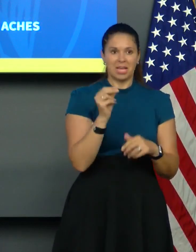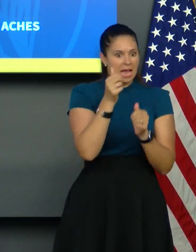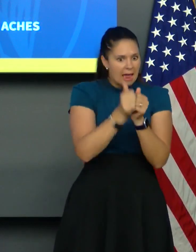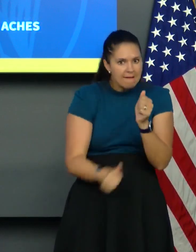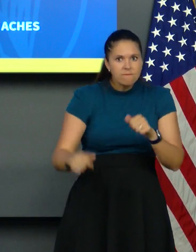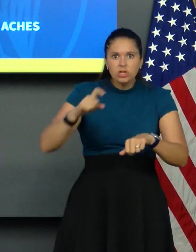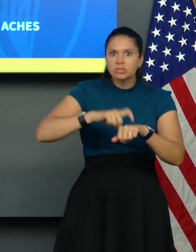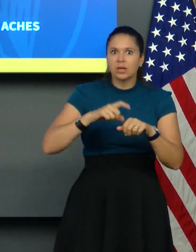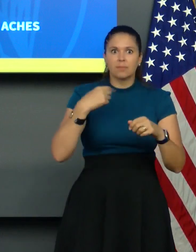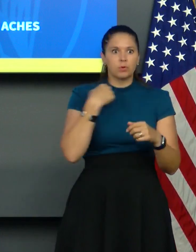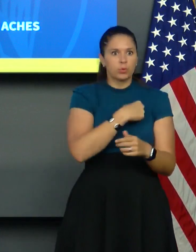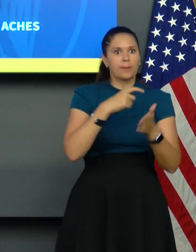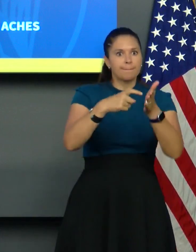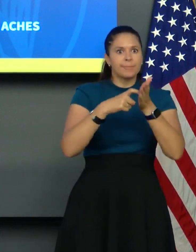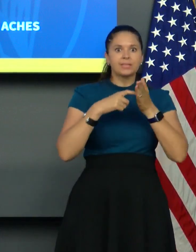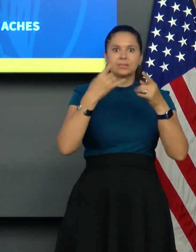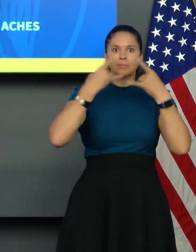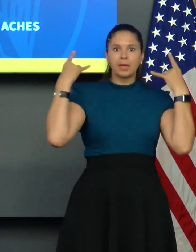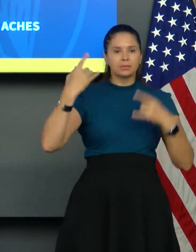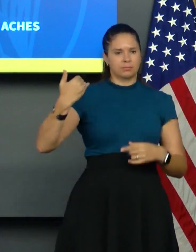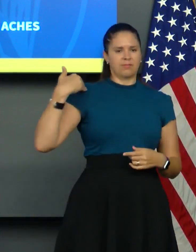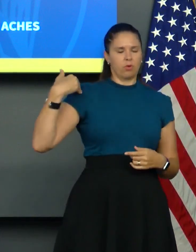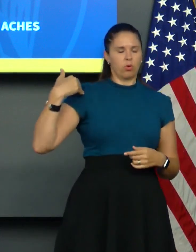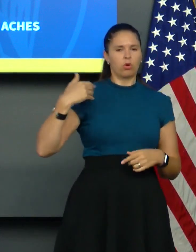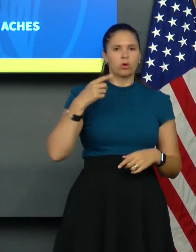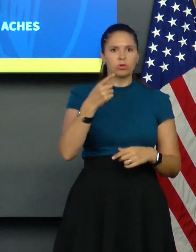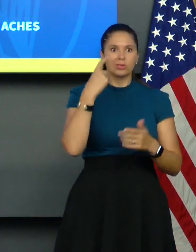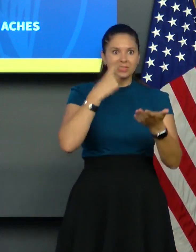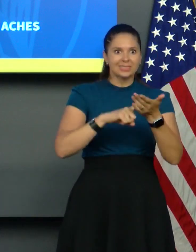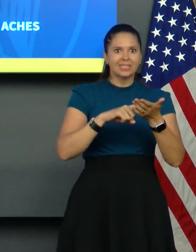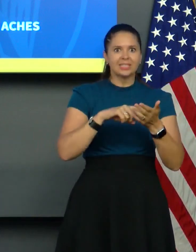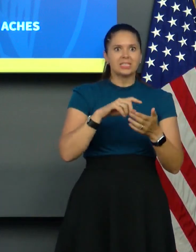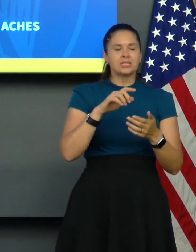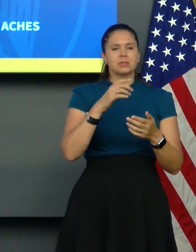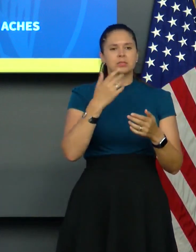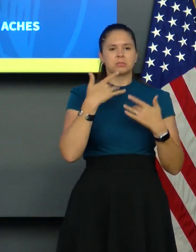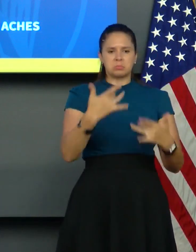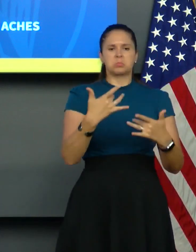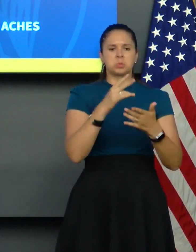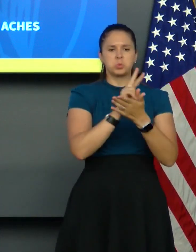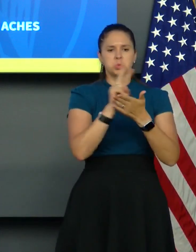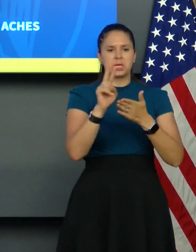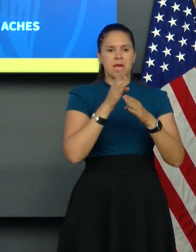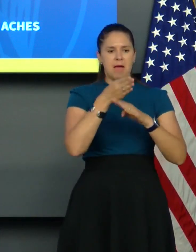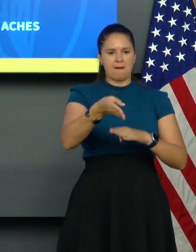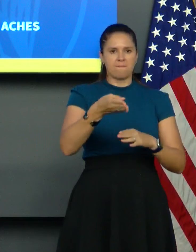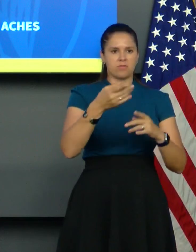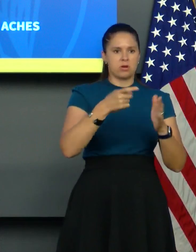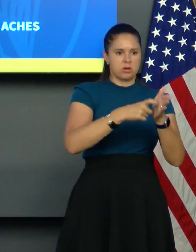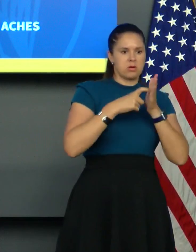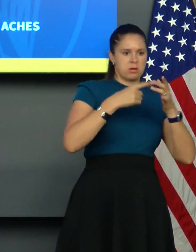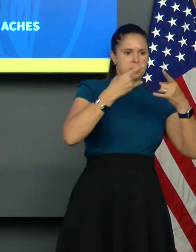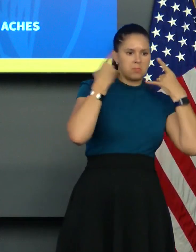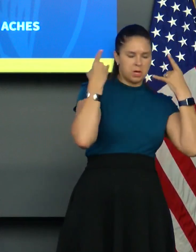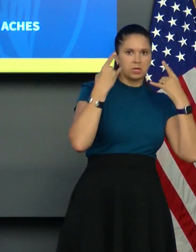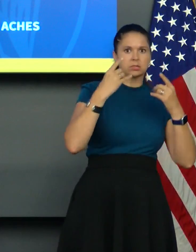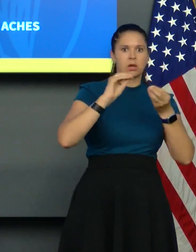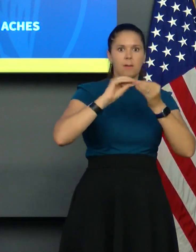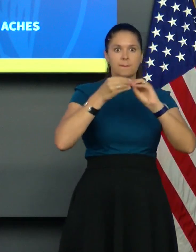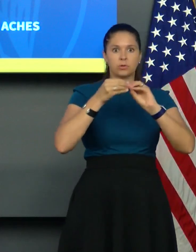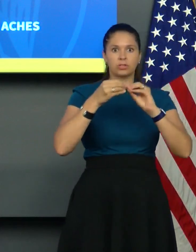time we've had a mask mandate before, you could see about 2 weeks after that was implemented that the